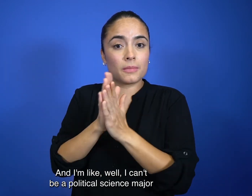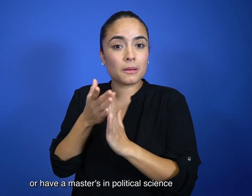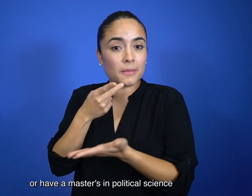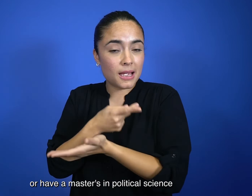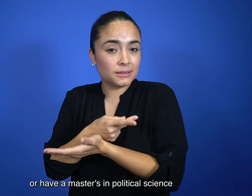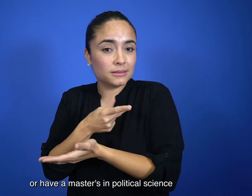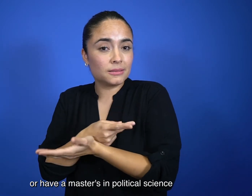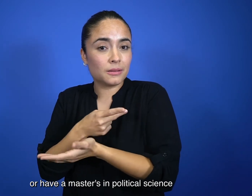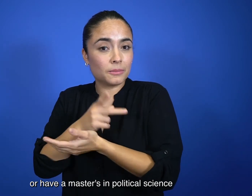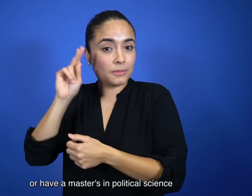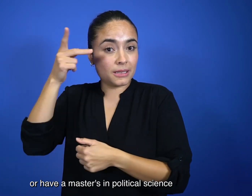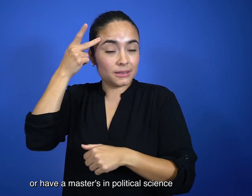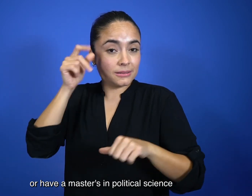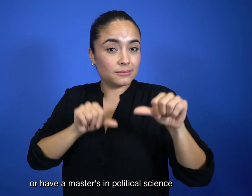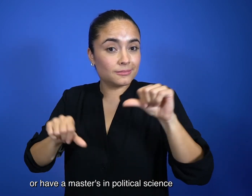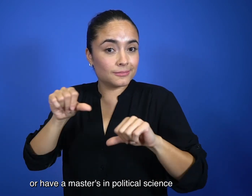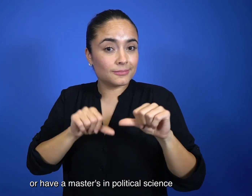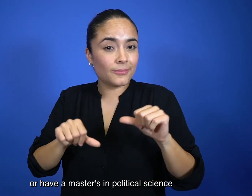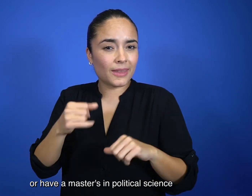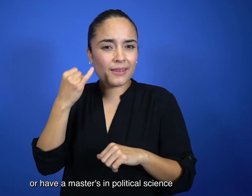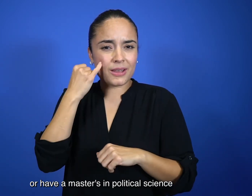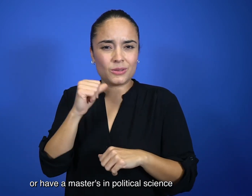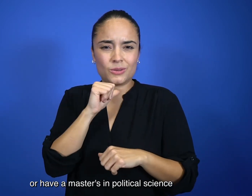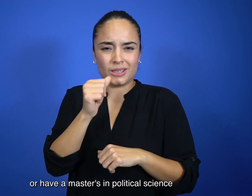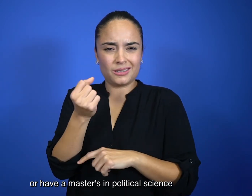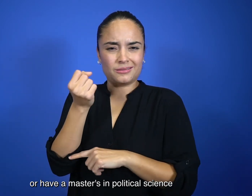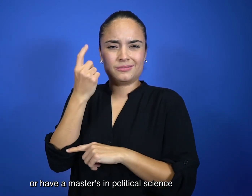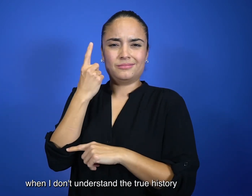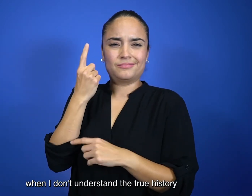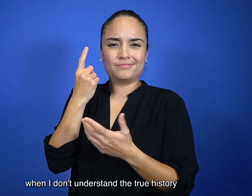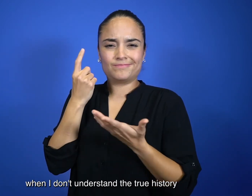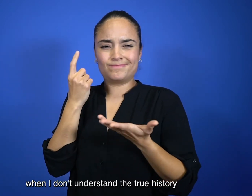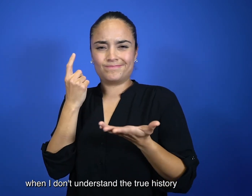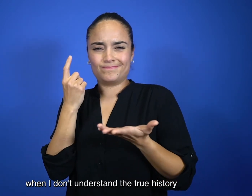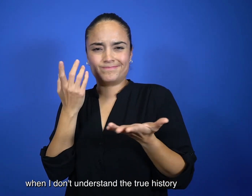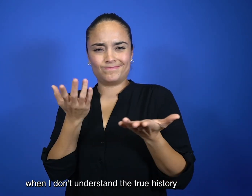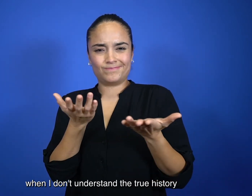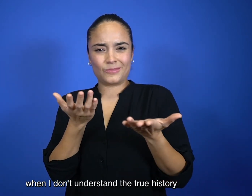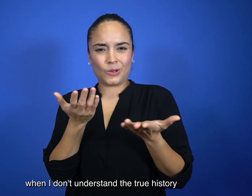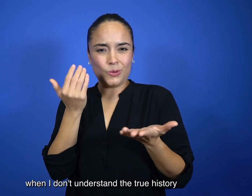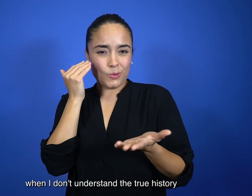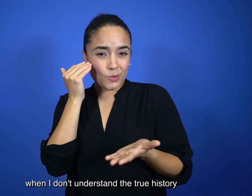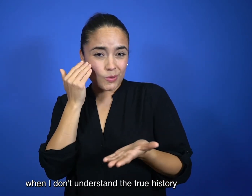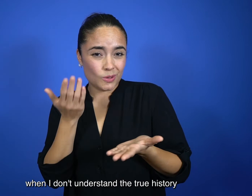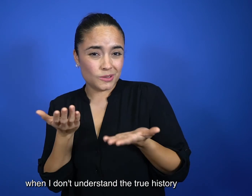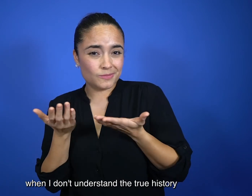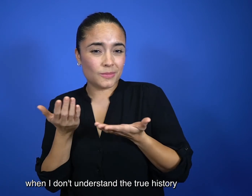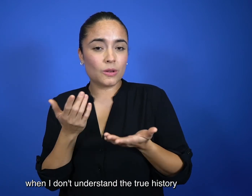or have a master's in political science when I don't understand the